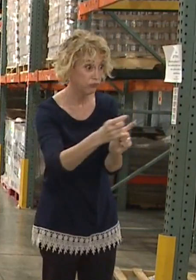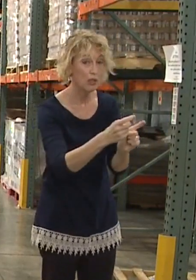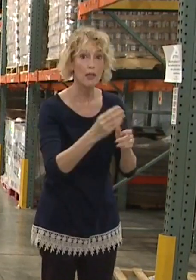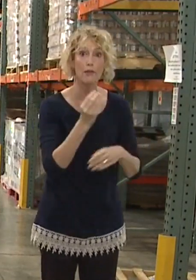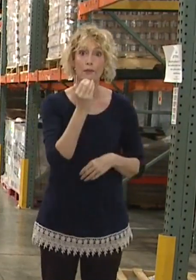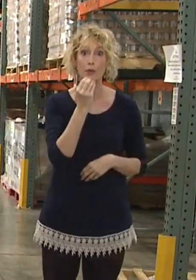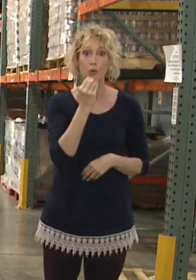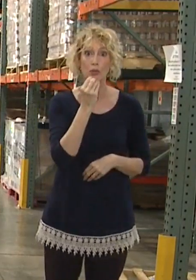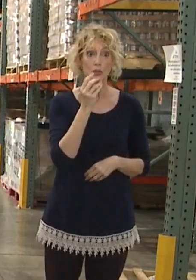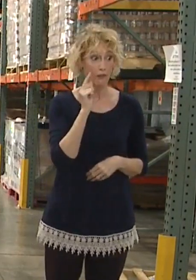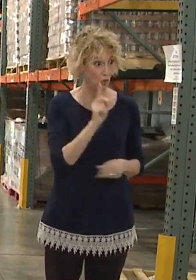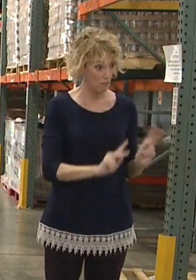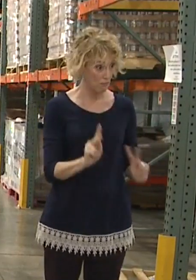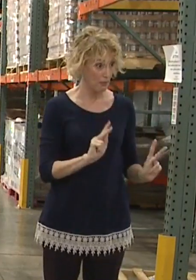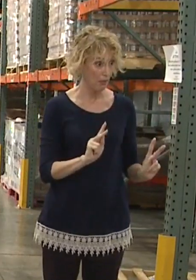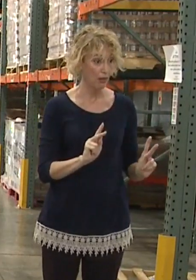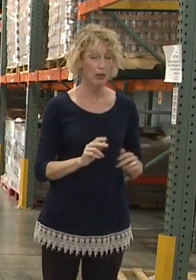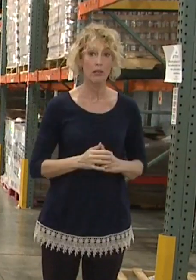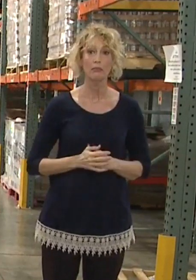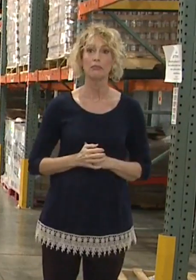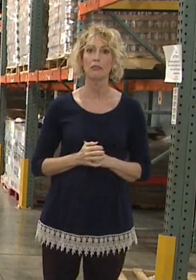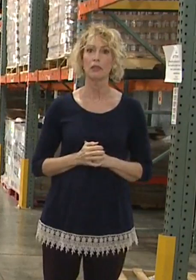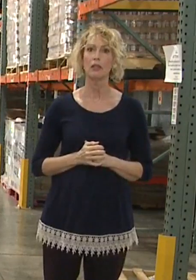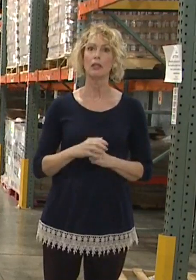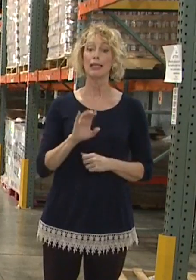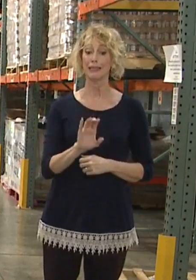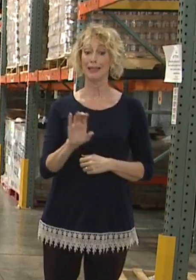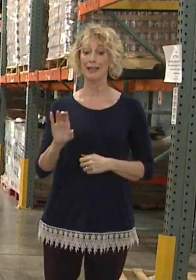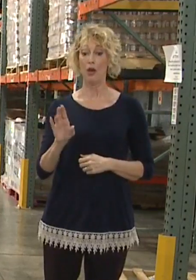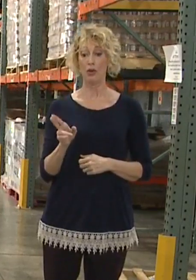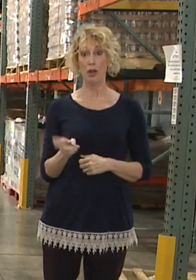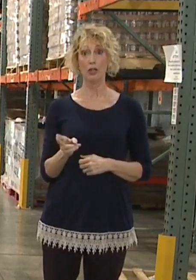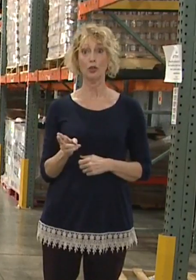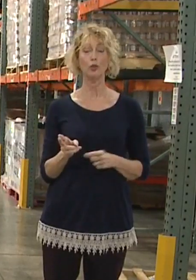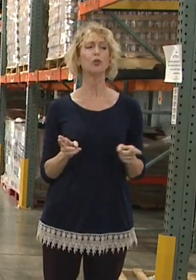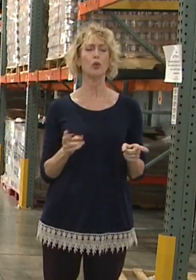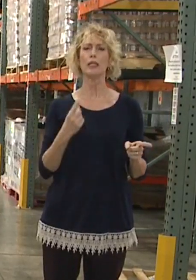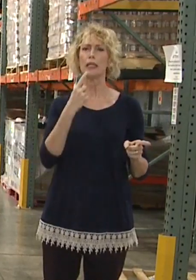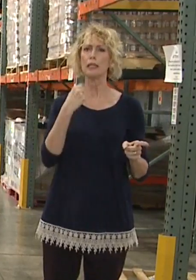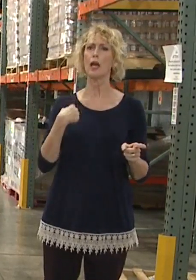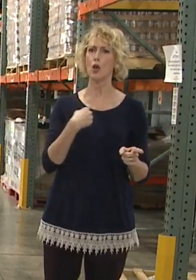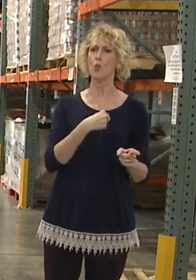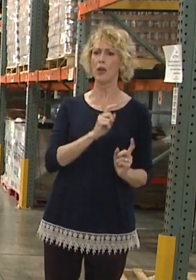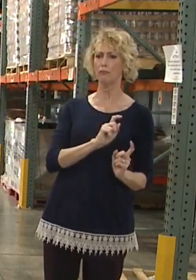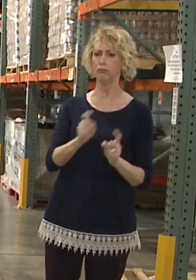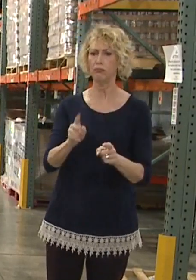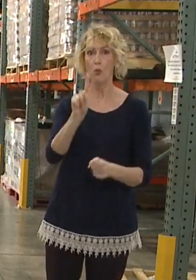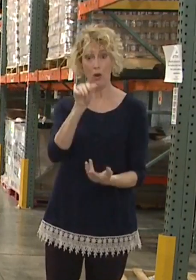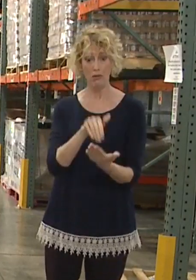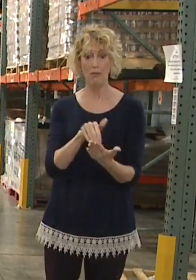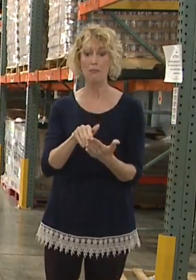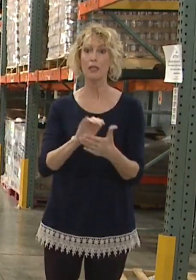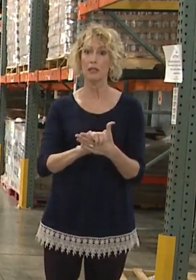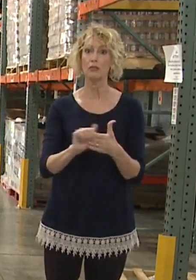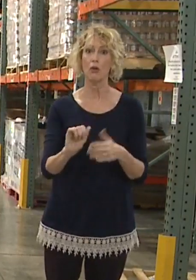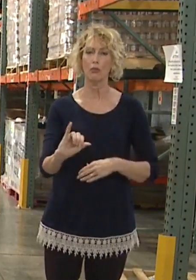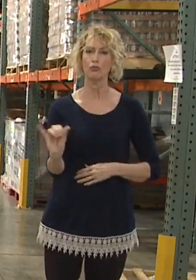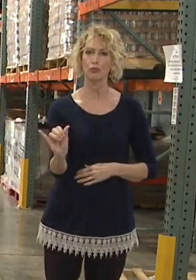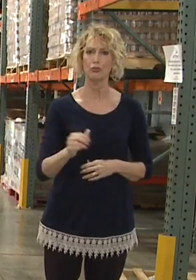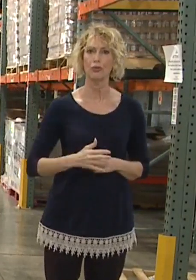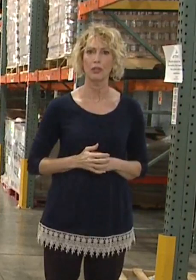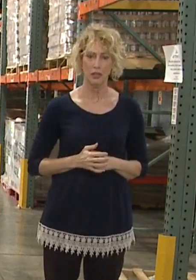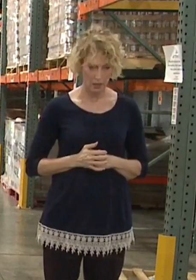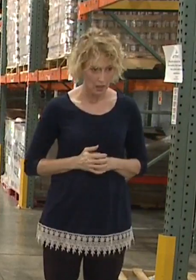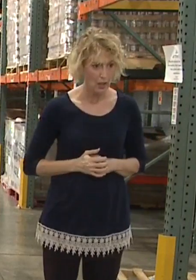who didn't need it in the old days. And the city and county of Honolulu stepped up and said, we'll contribute $1 million too. So